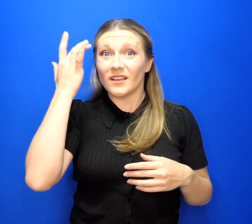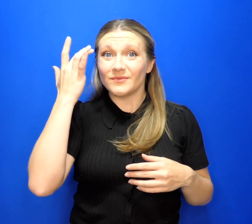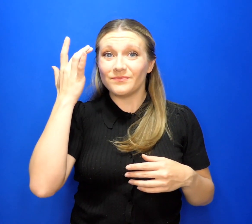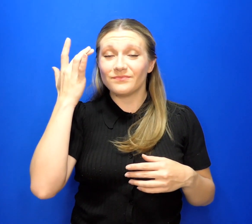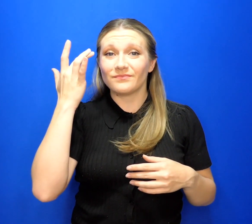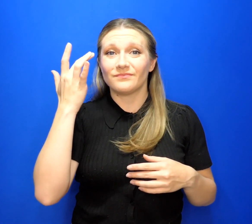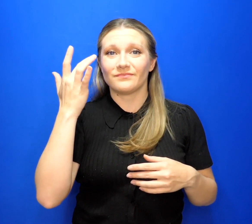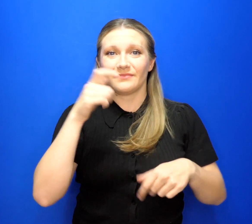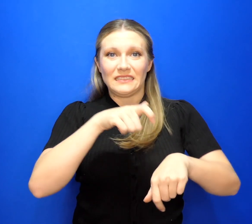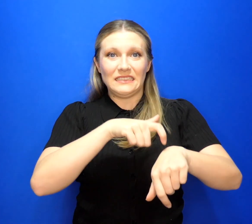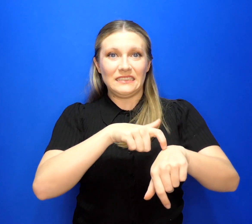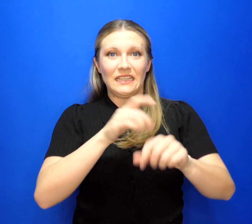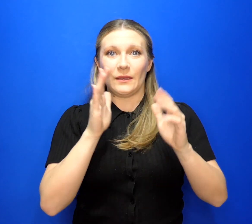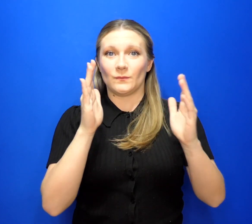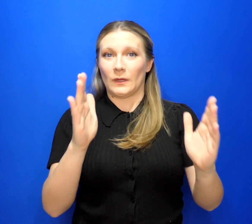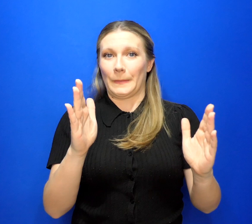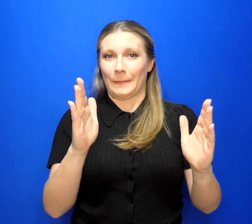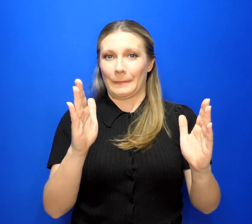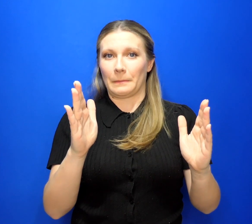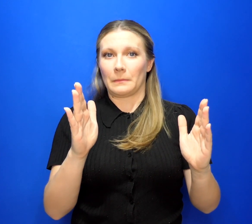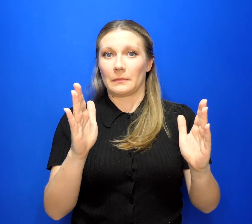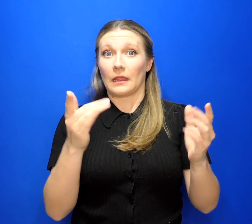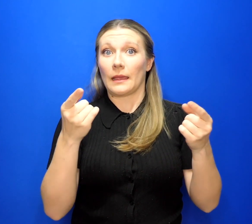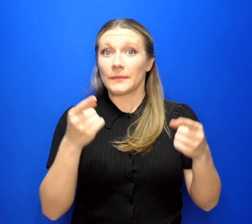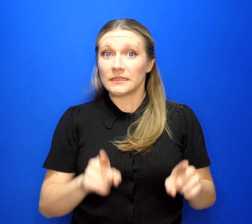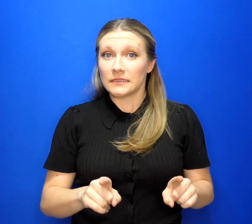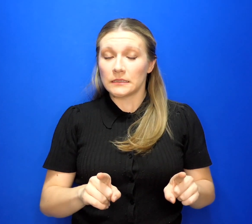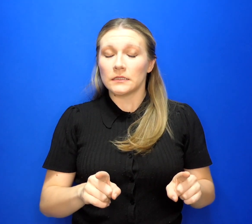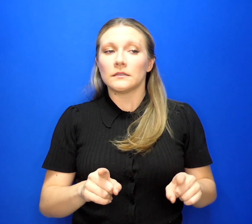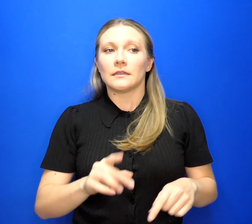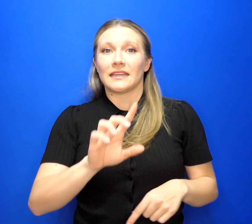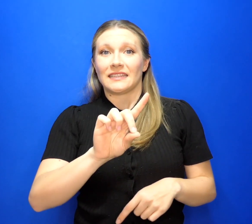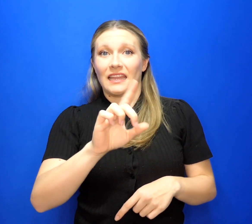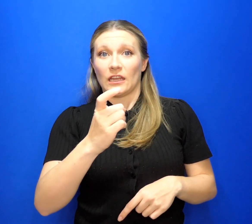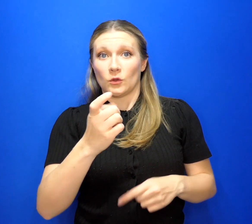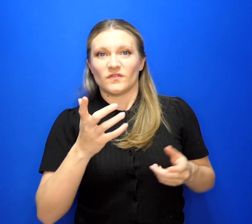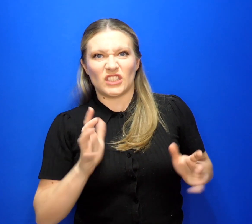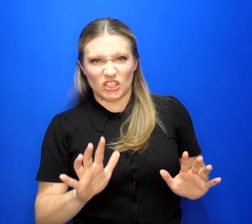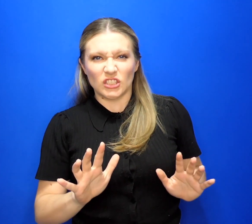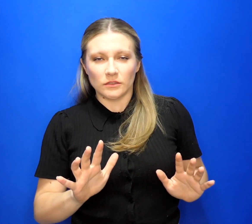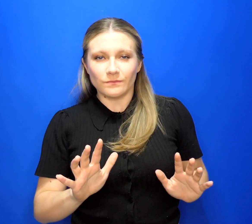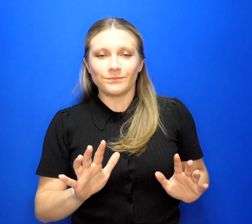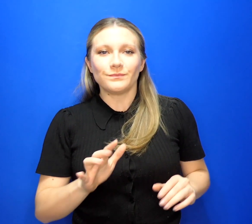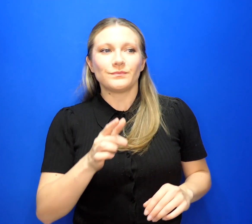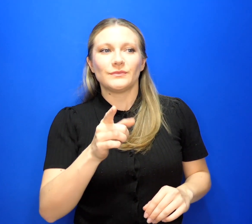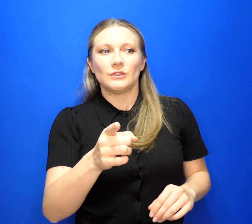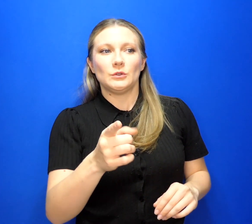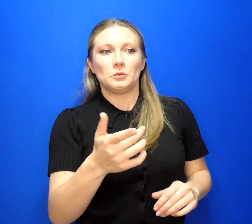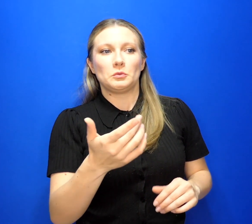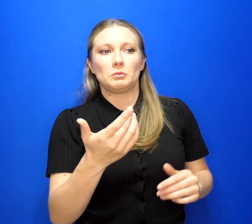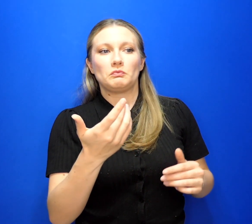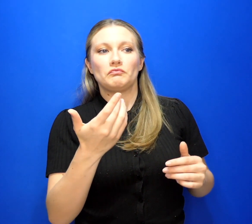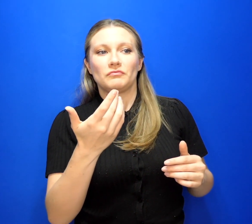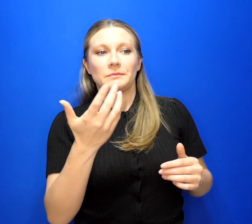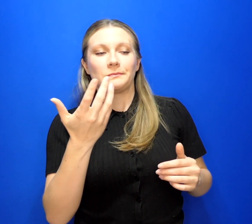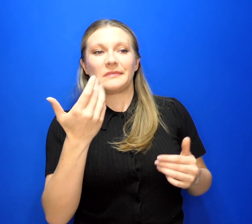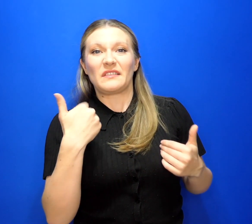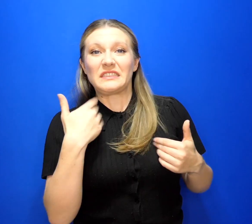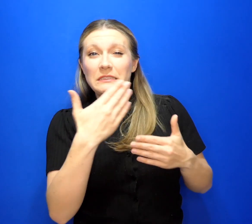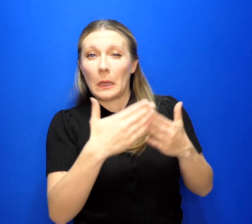because it's a time period essentially where after diagnosis, you've got some remaining beta cells, at